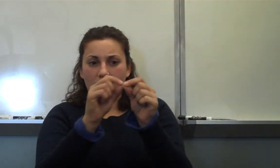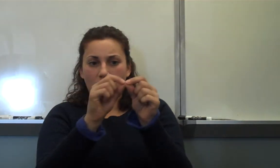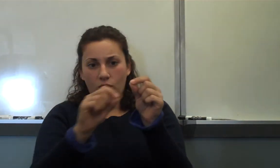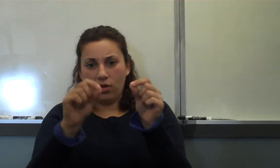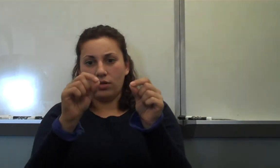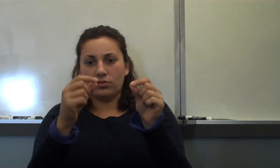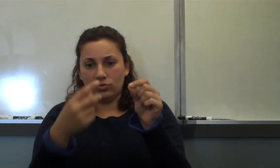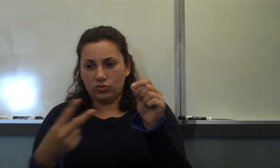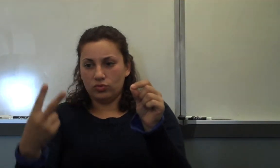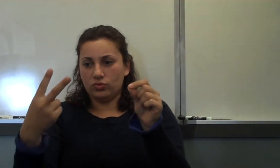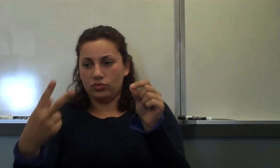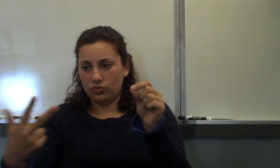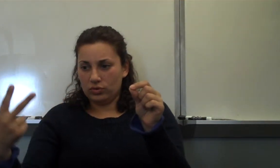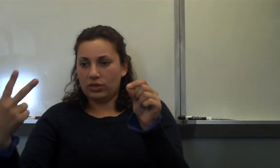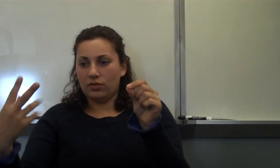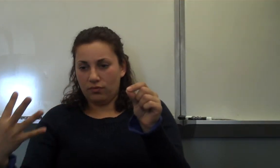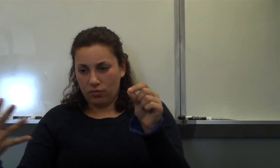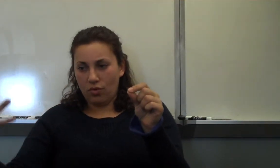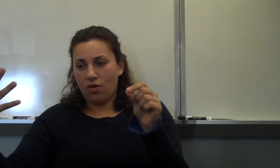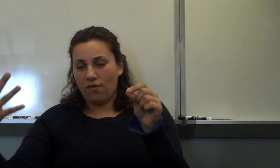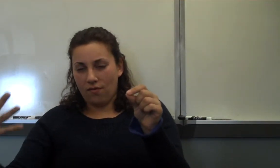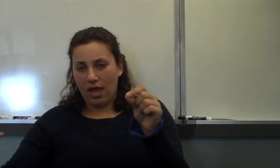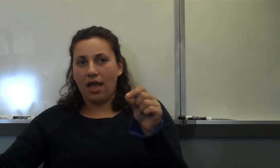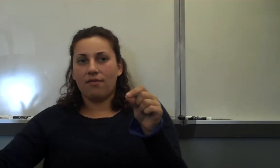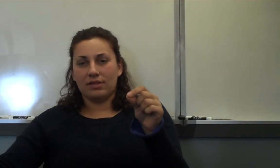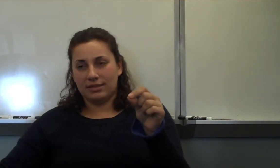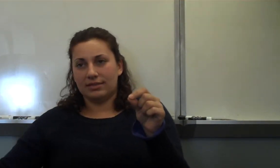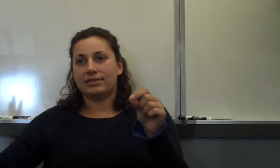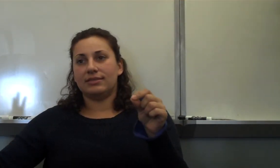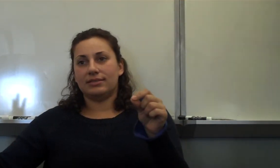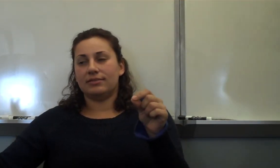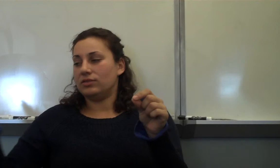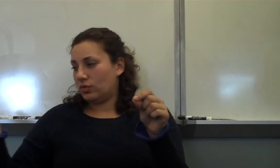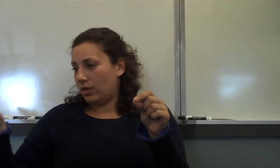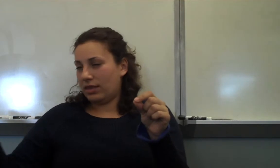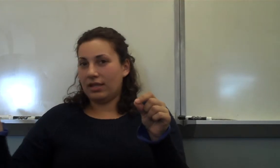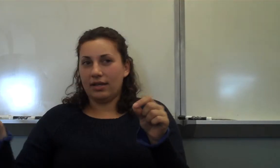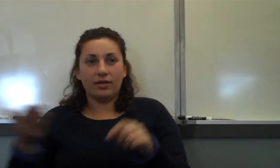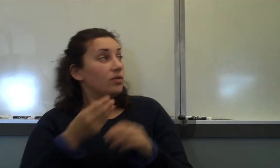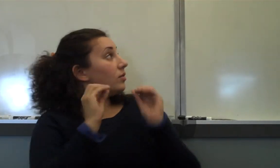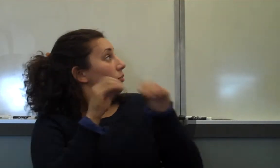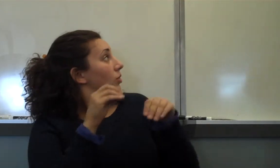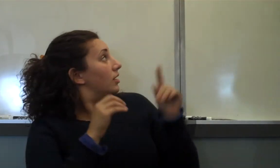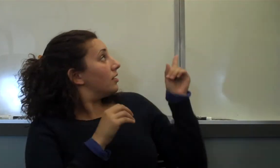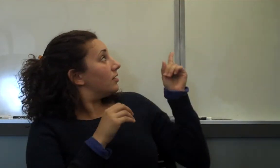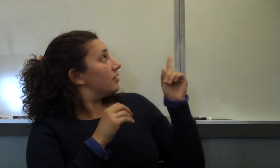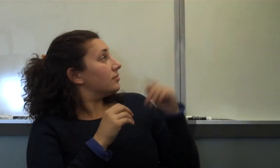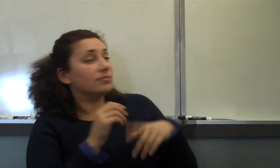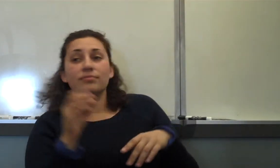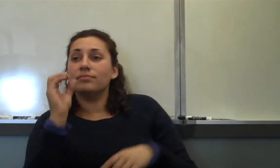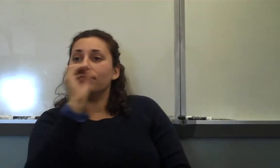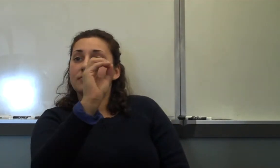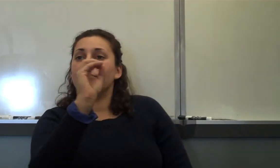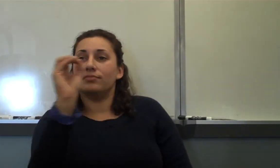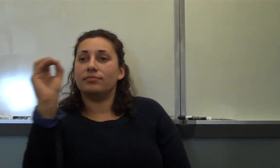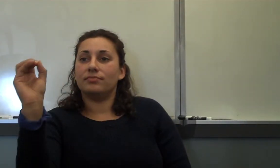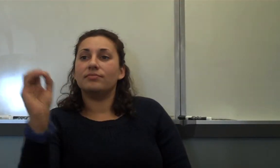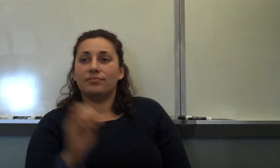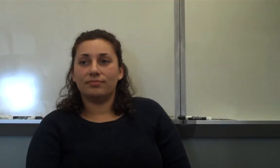3, 4, 5, 6. There it is over there. What do you put here? Zeros. And then you